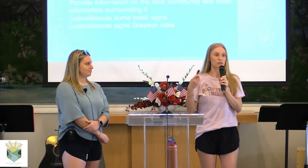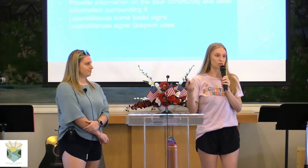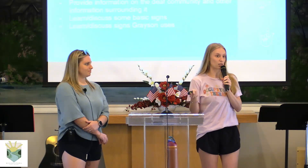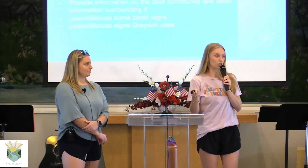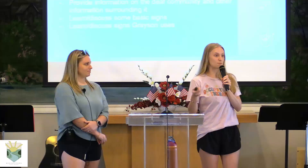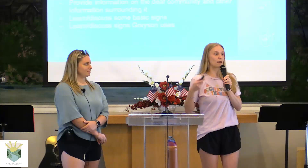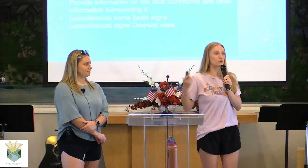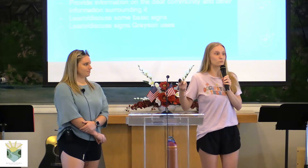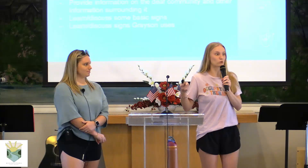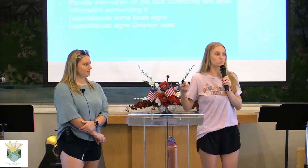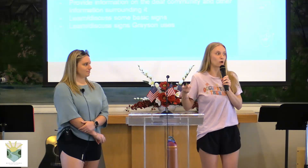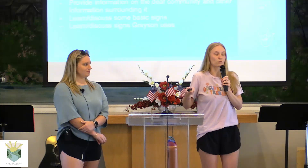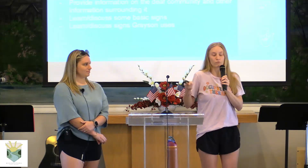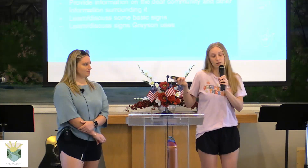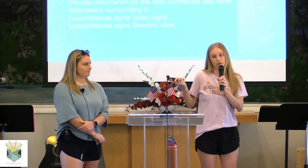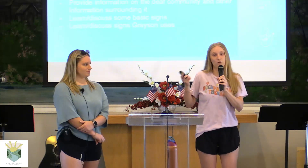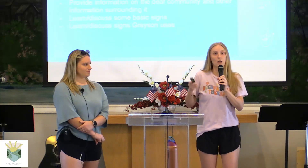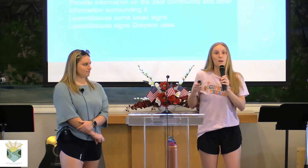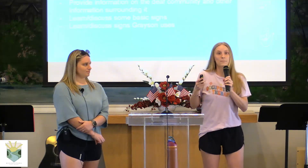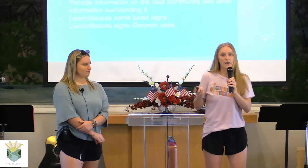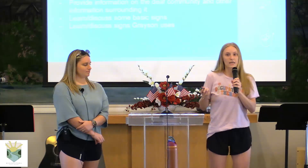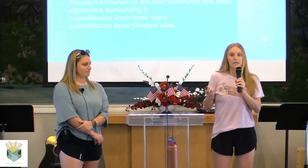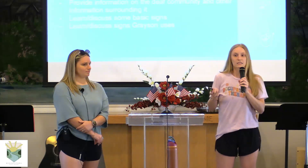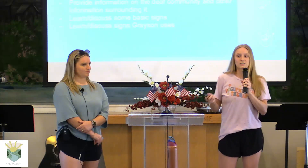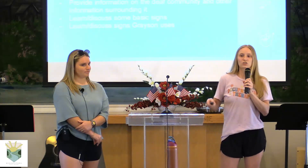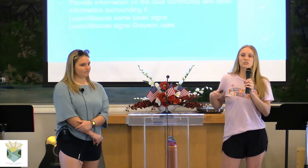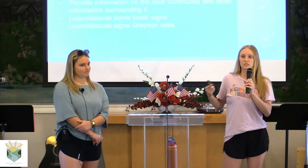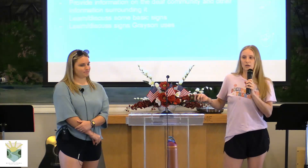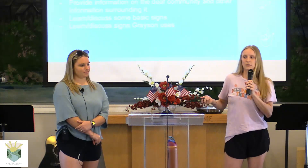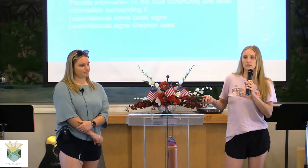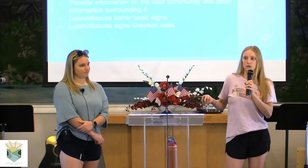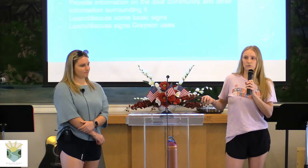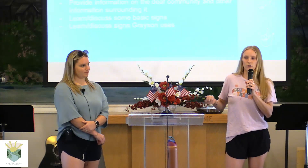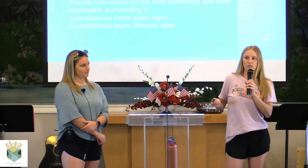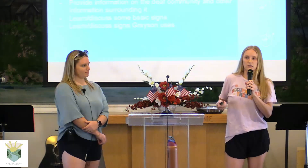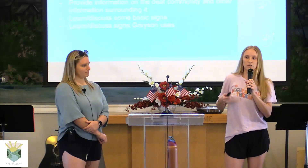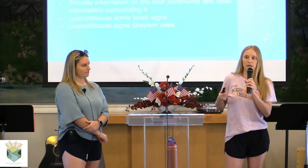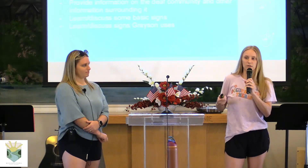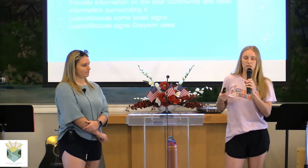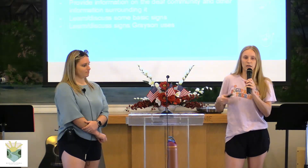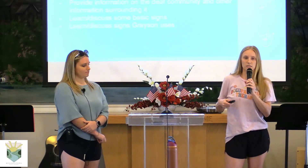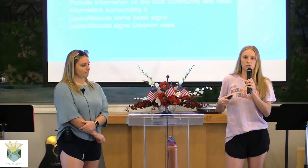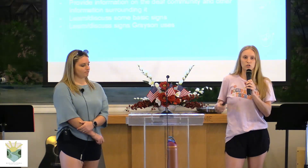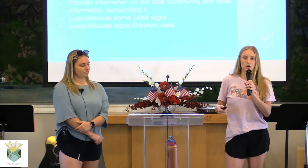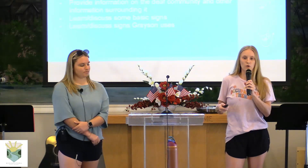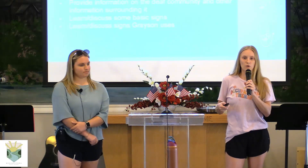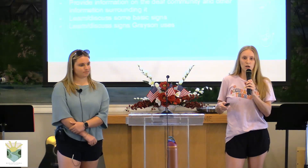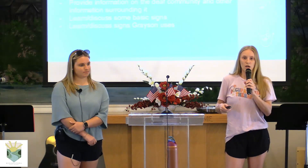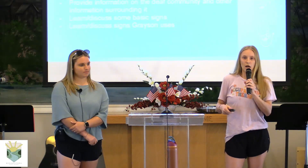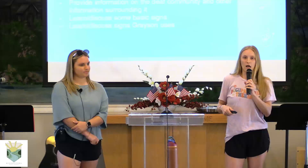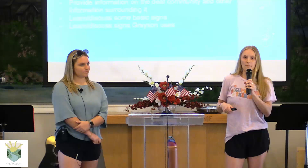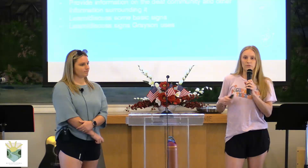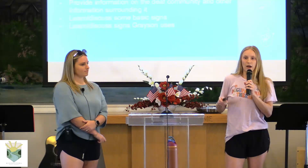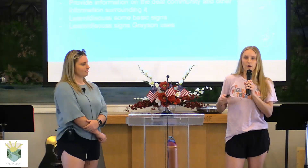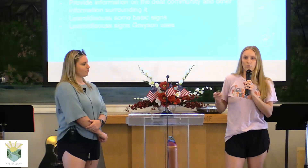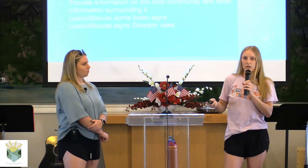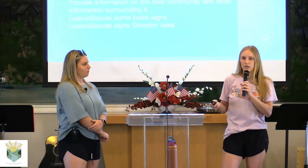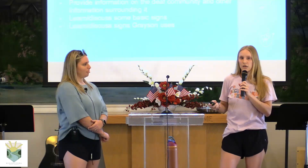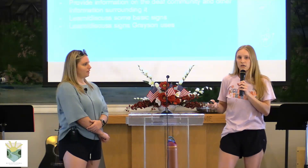thing, he might learn more tomorrow. We don't know. But this is just a stepping stone for us, and it allows us to show that we